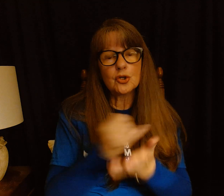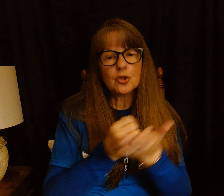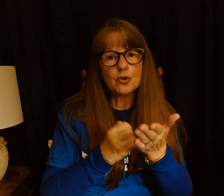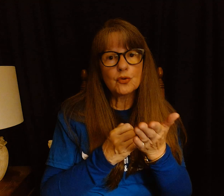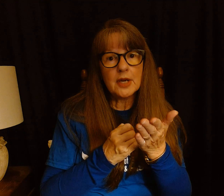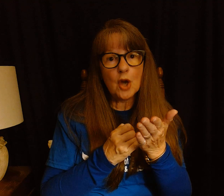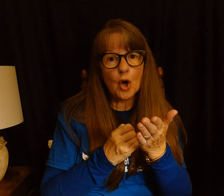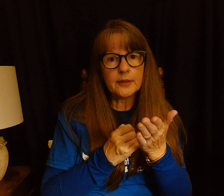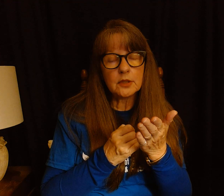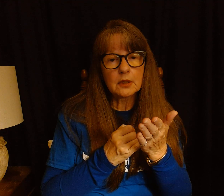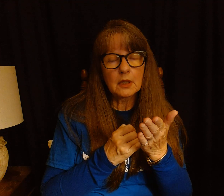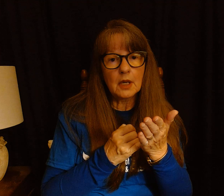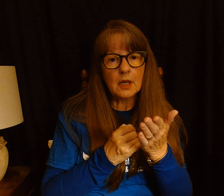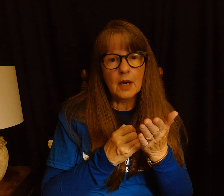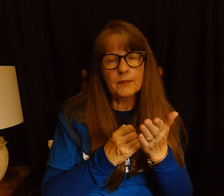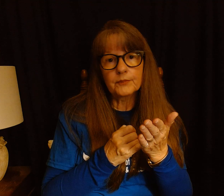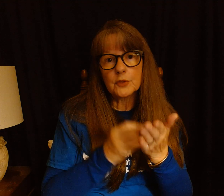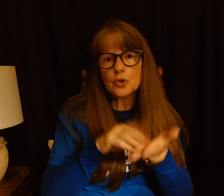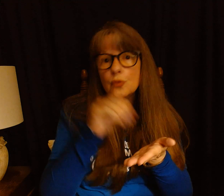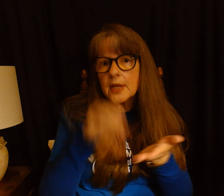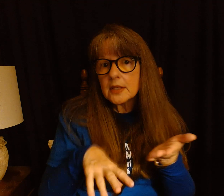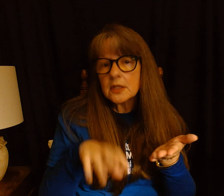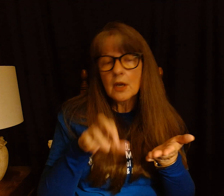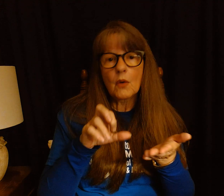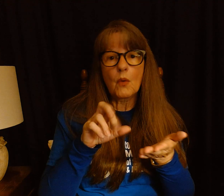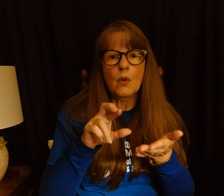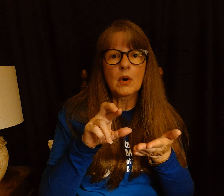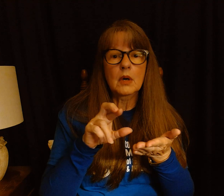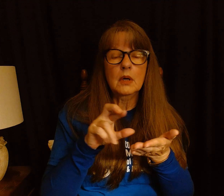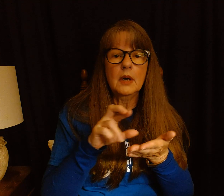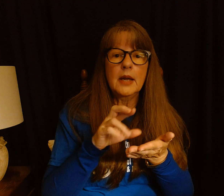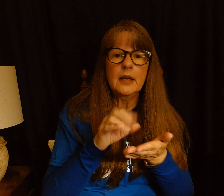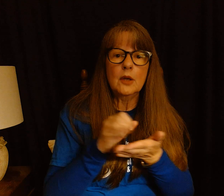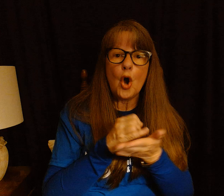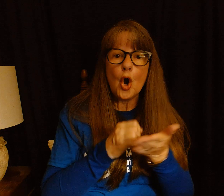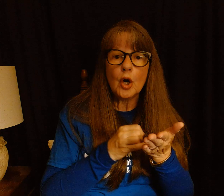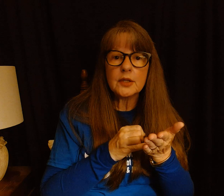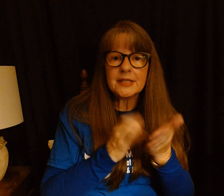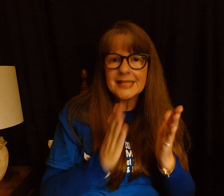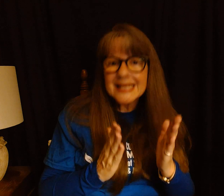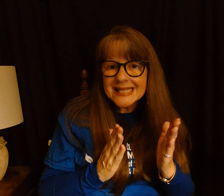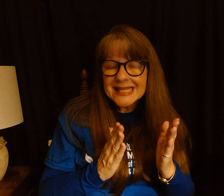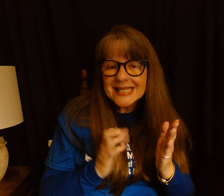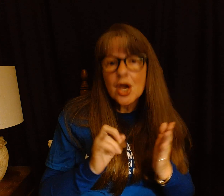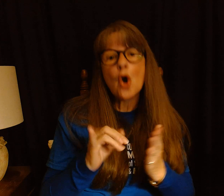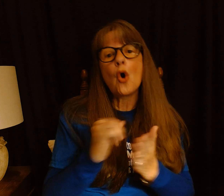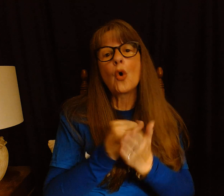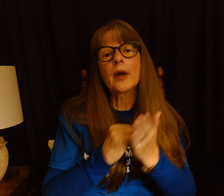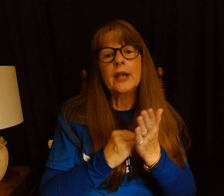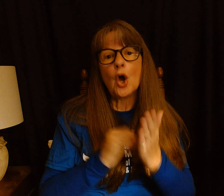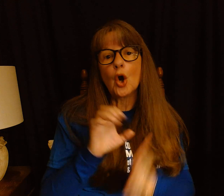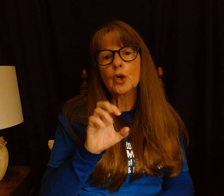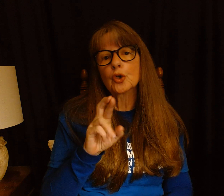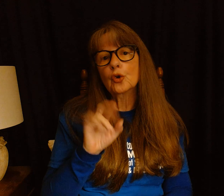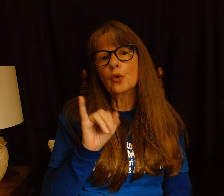to an art student or an artist or an art